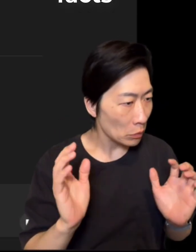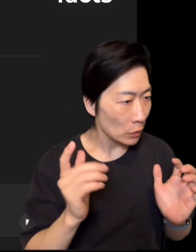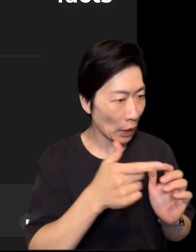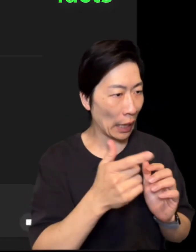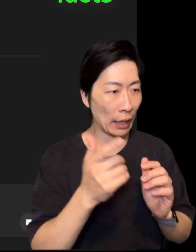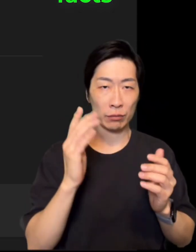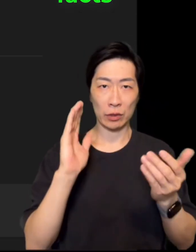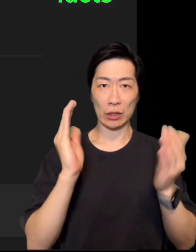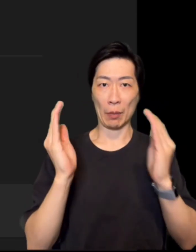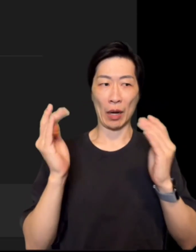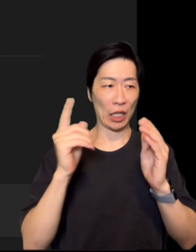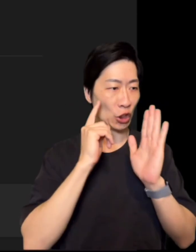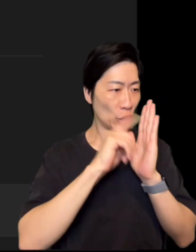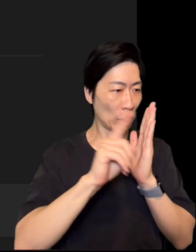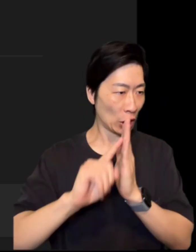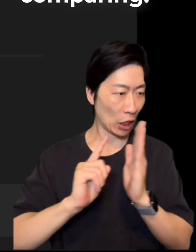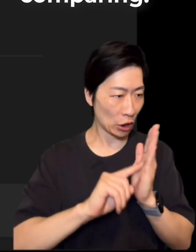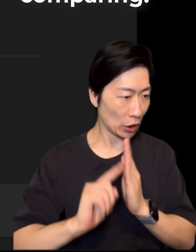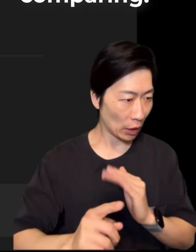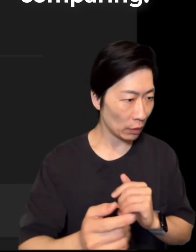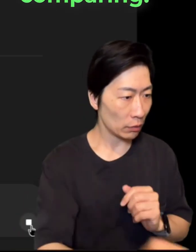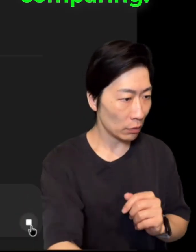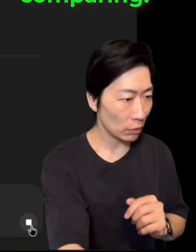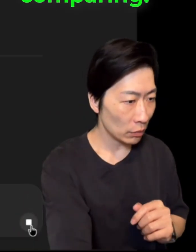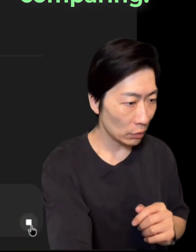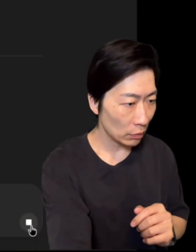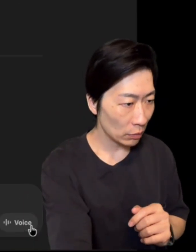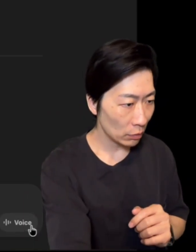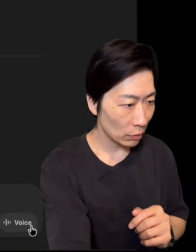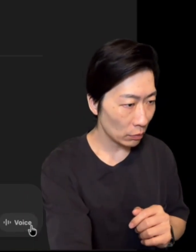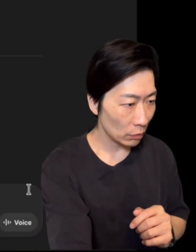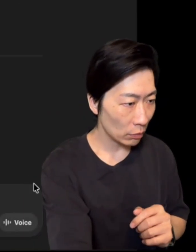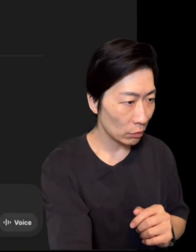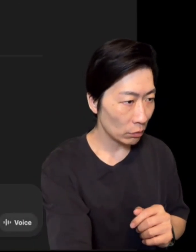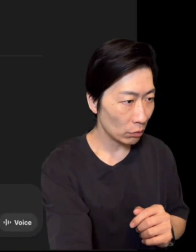No incorrect facts. And it's comparing.